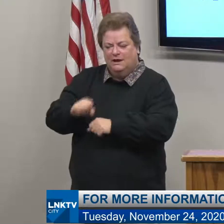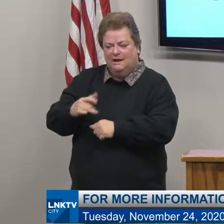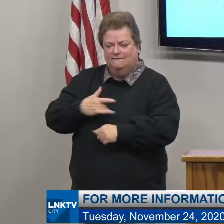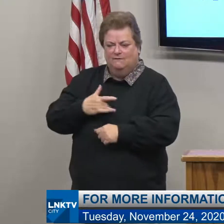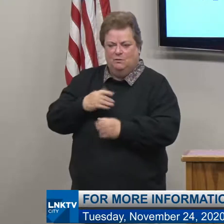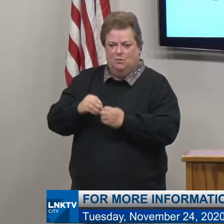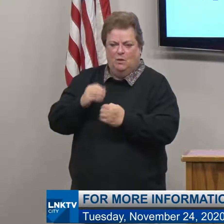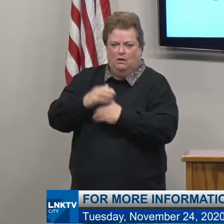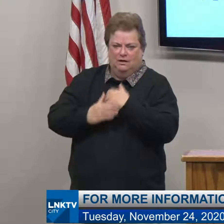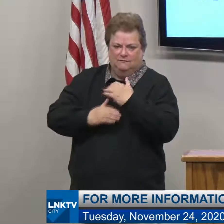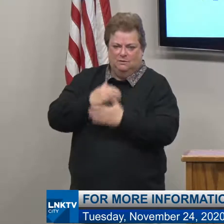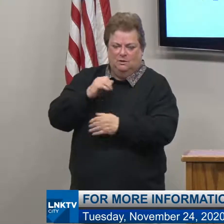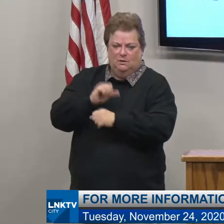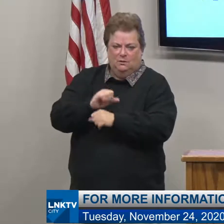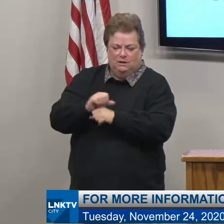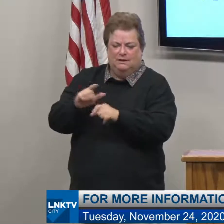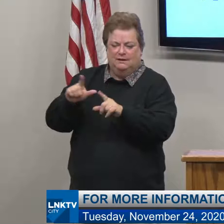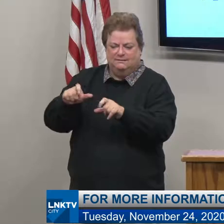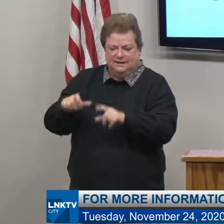environment.